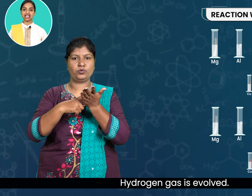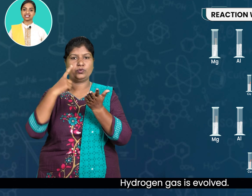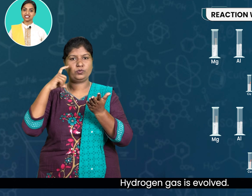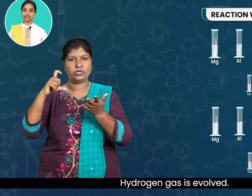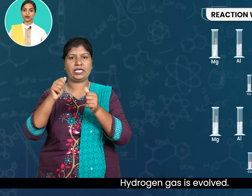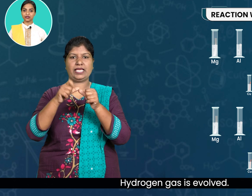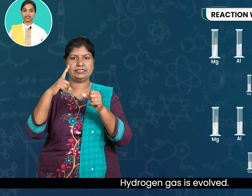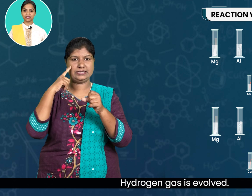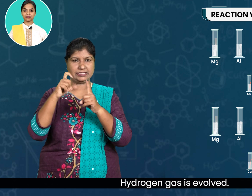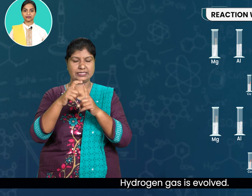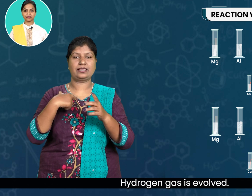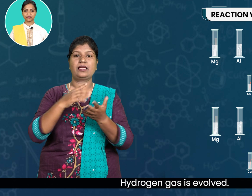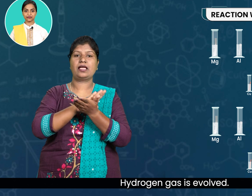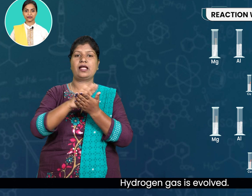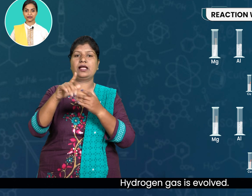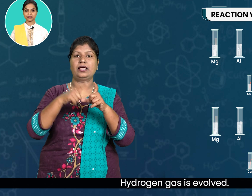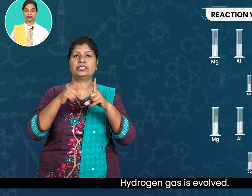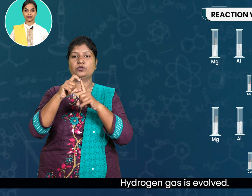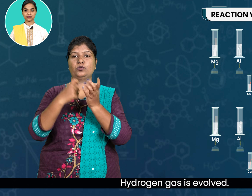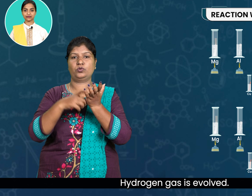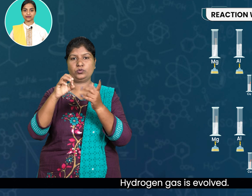hydrogen gas is evolved.